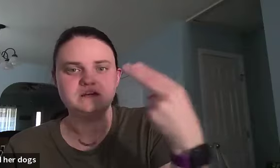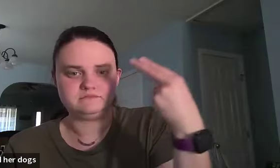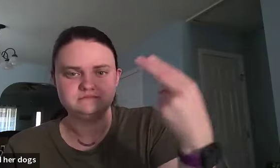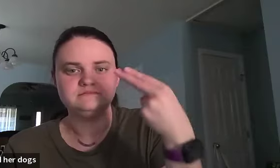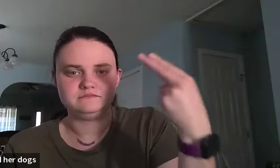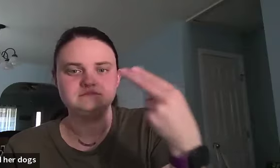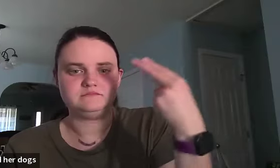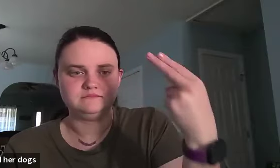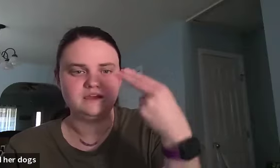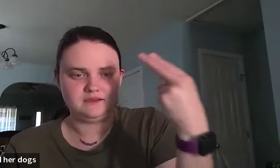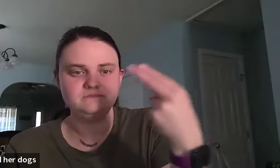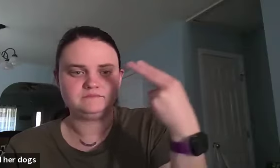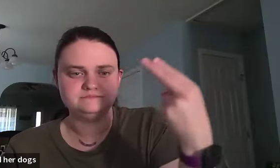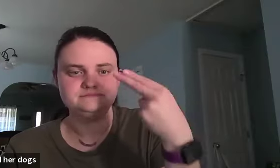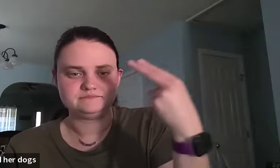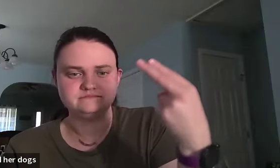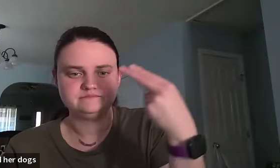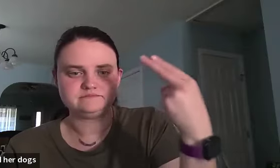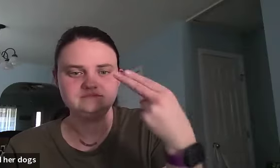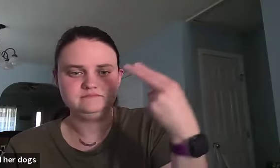Thursday. Okay.